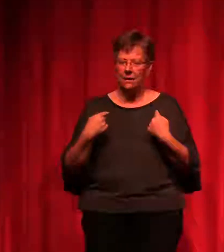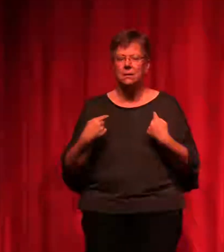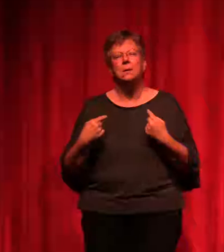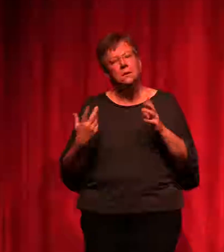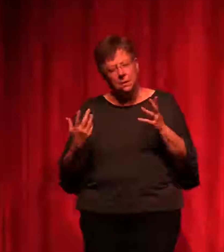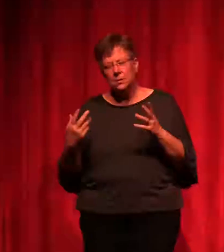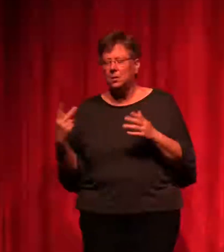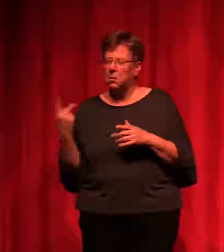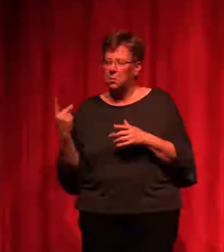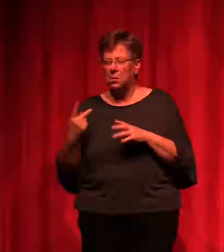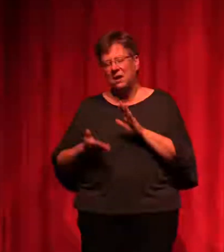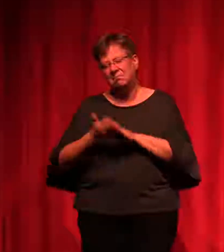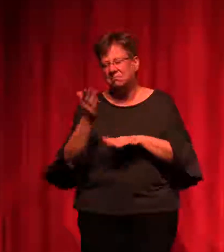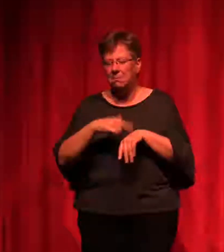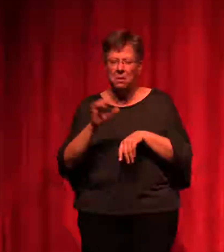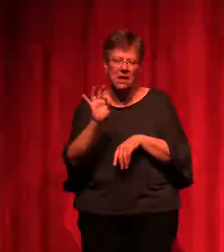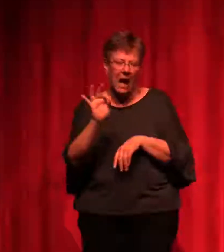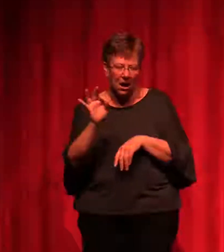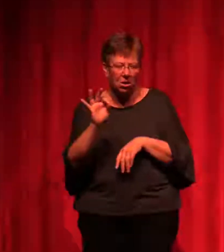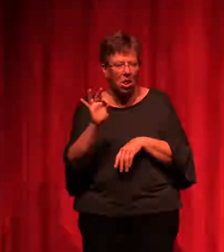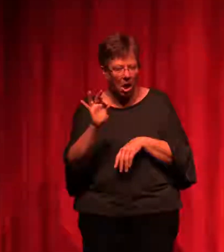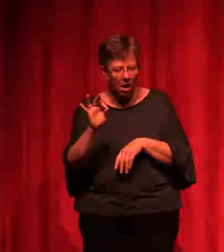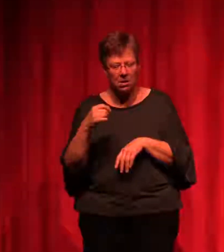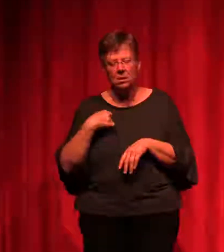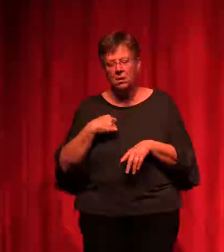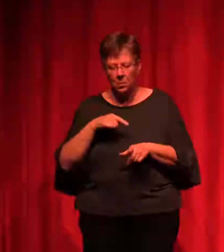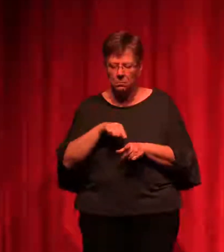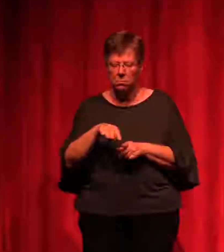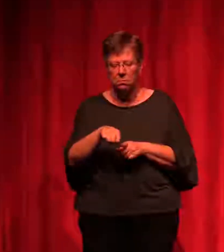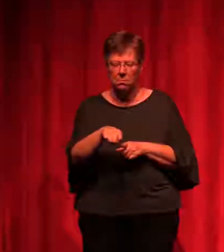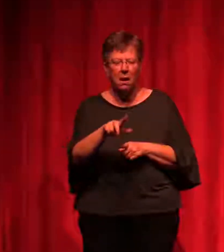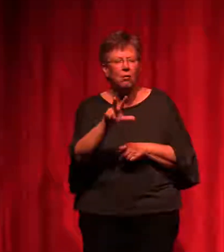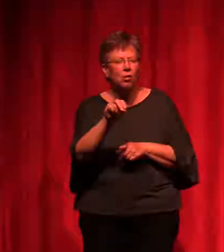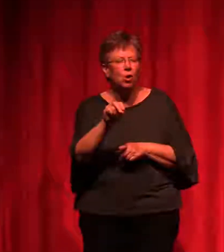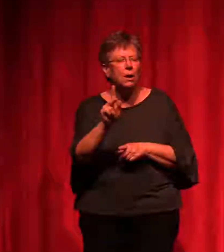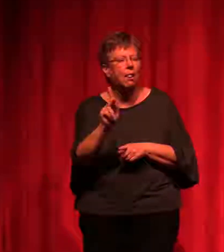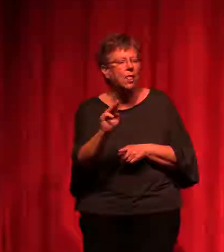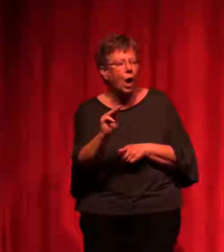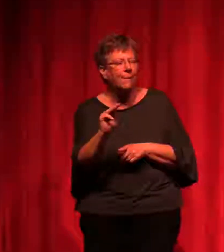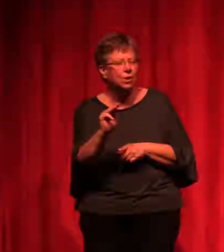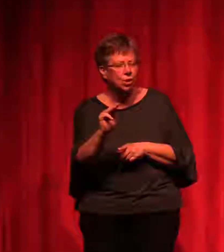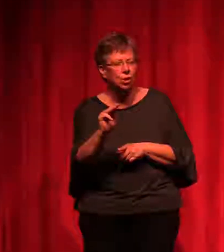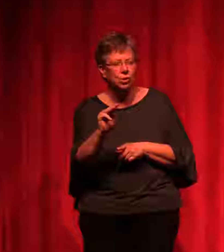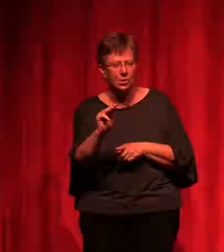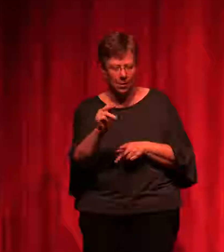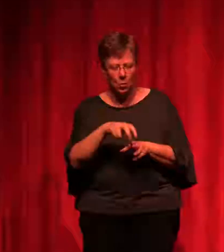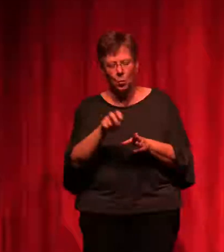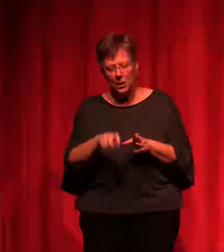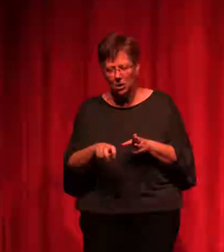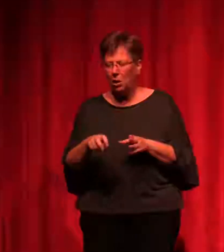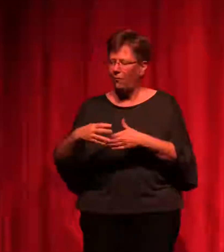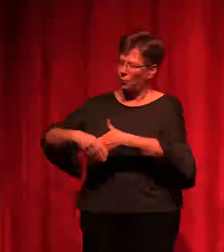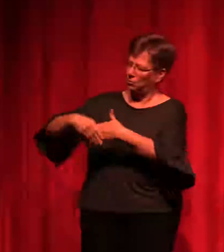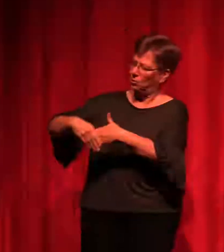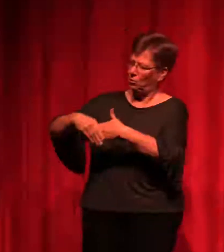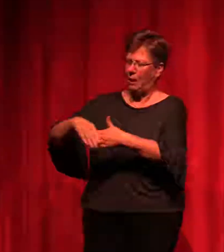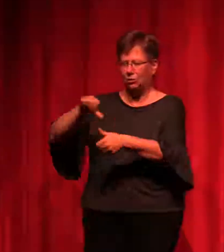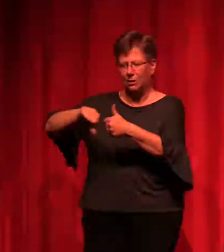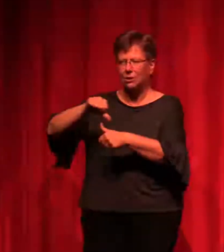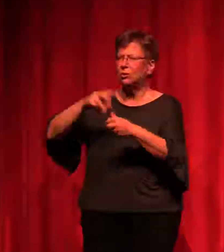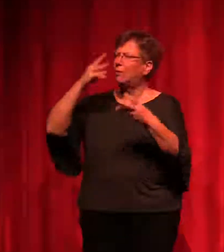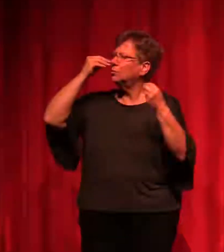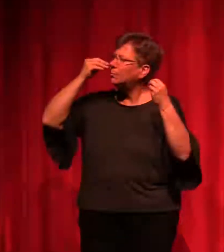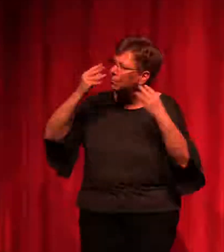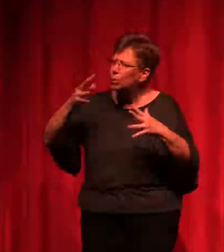o'clock in the morning, and we make it, 30 kilometers, and we get off, and we're kind of congratulating each other. It's beautiful, the desert's beautiful,